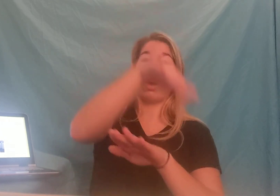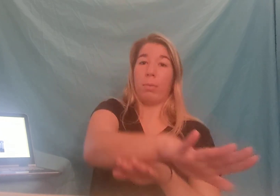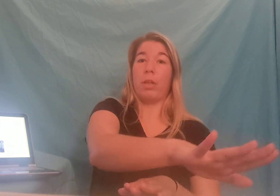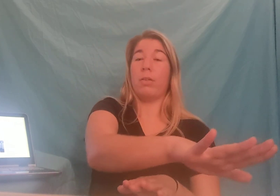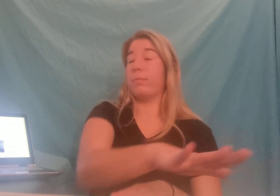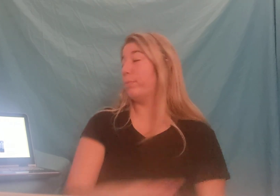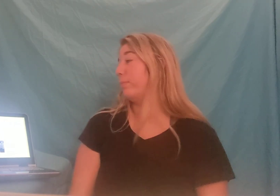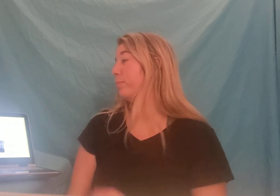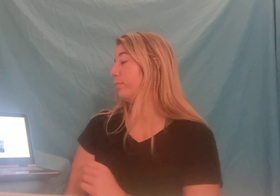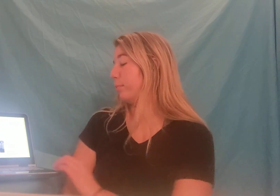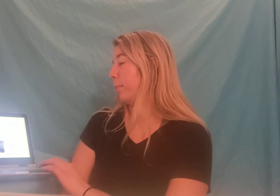Tsunami.